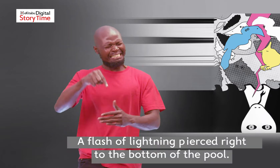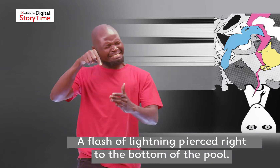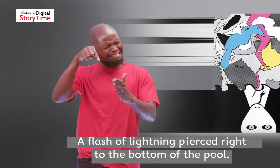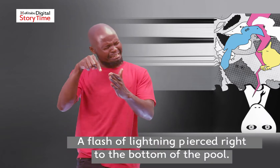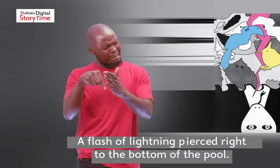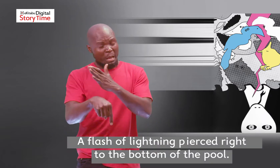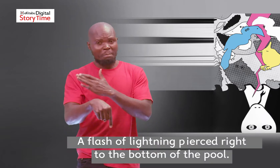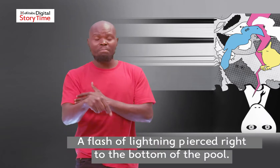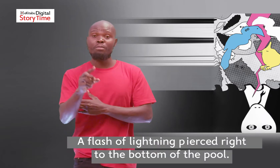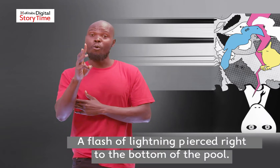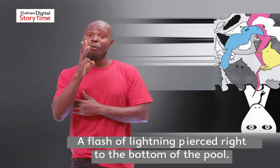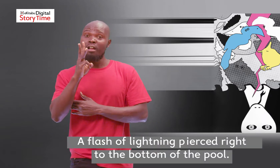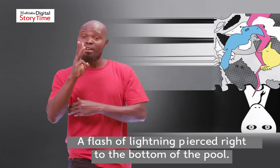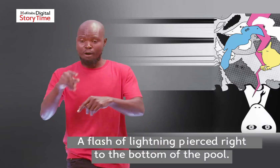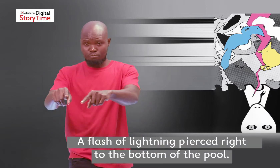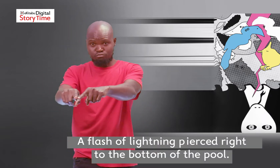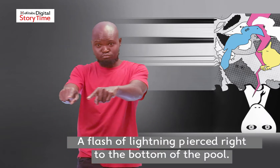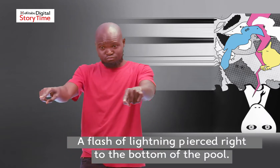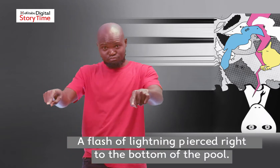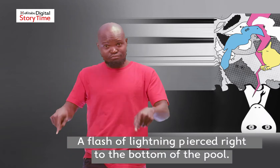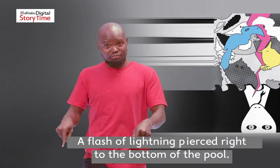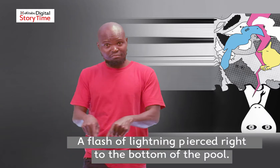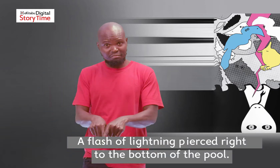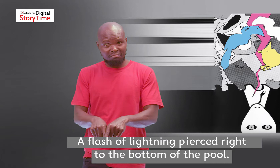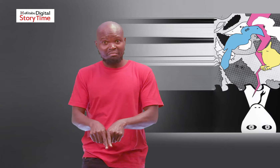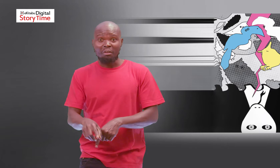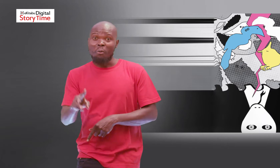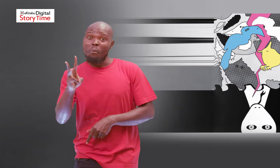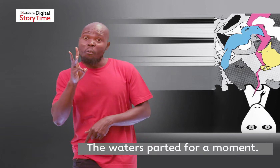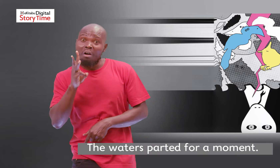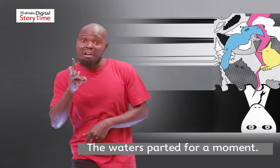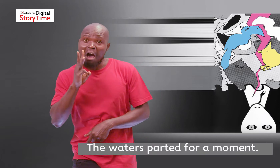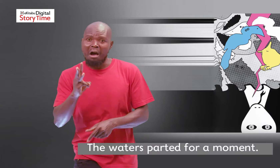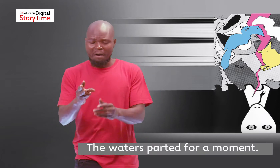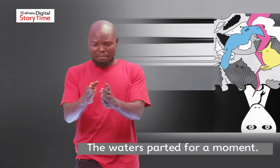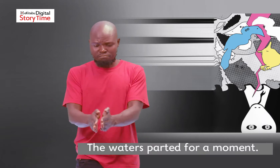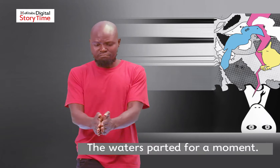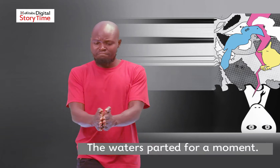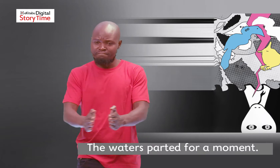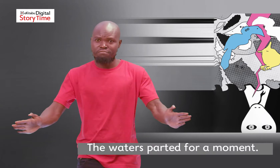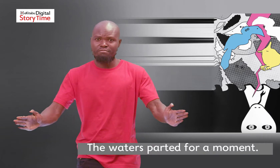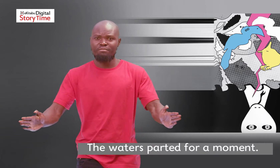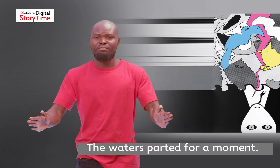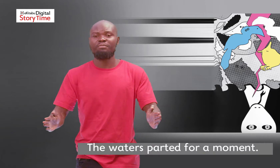A flash of lightning pierced right to the bottom of the pool. The waters parted for a